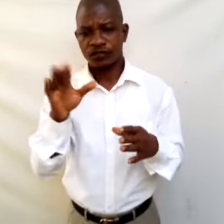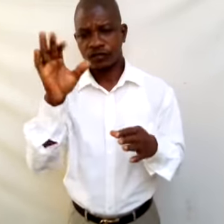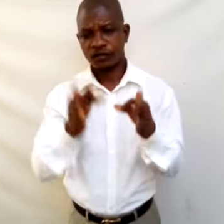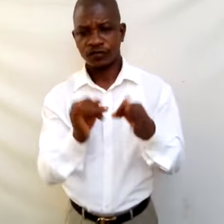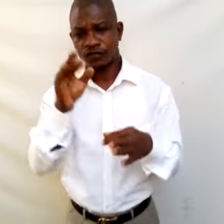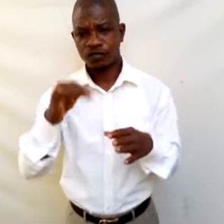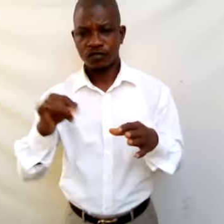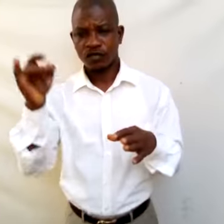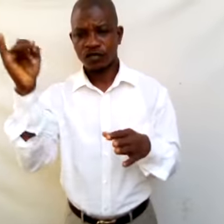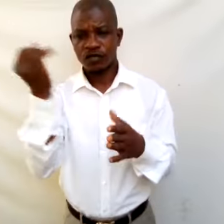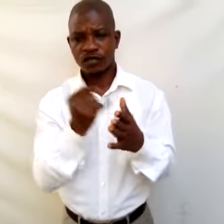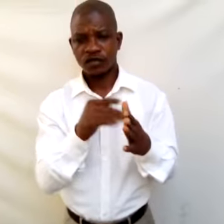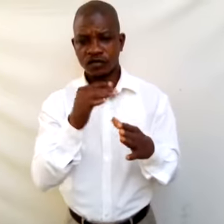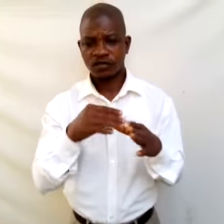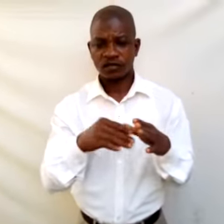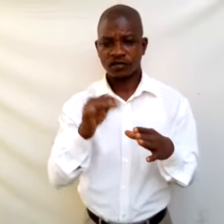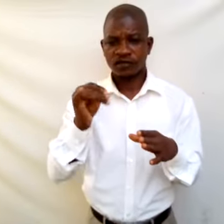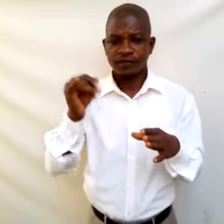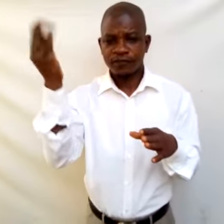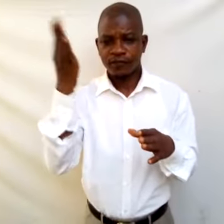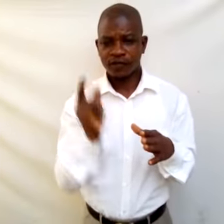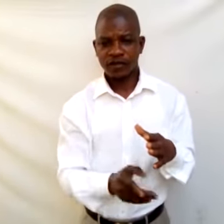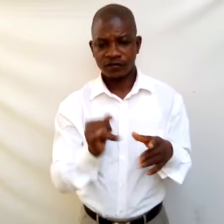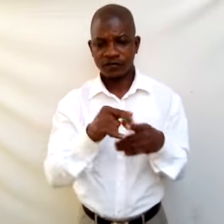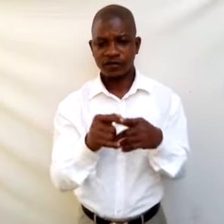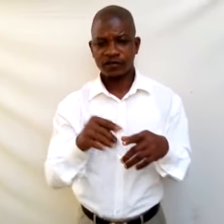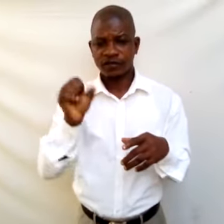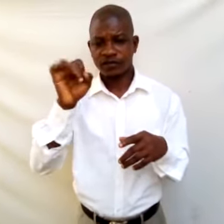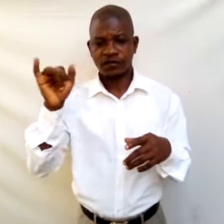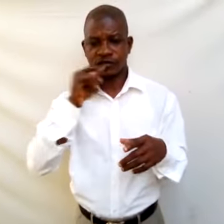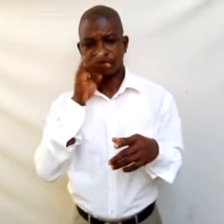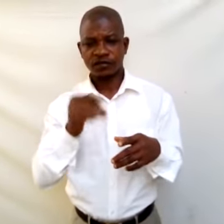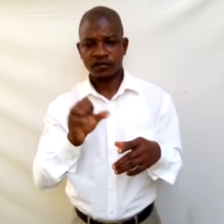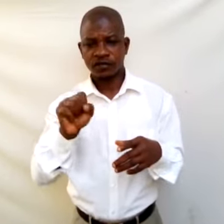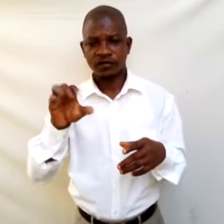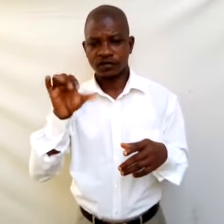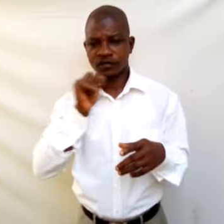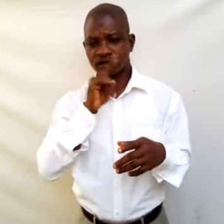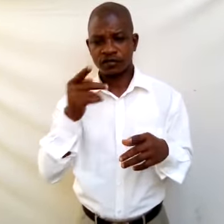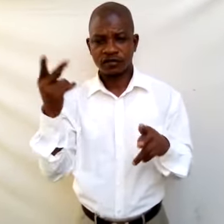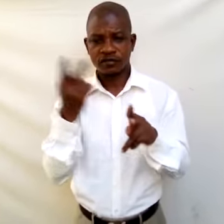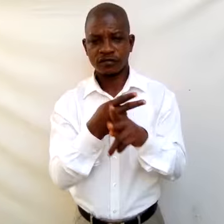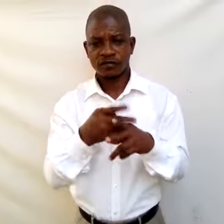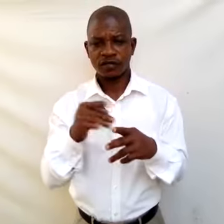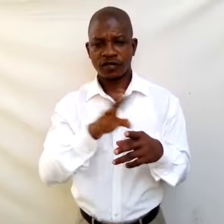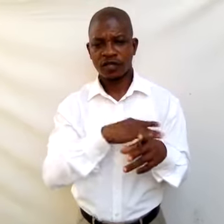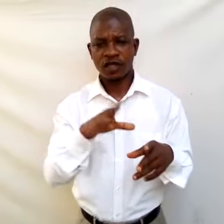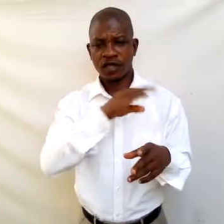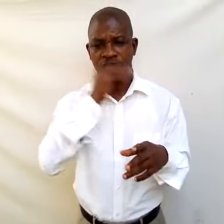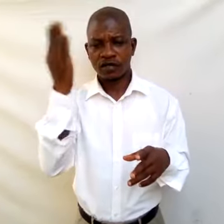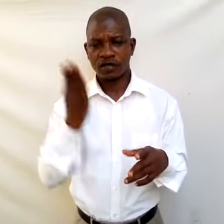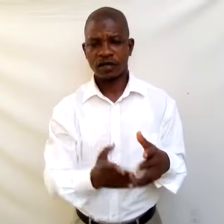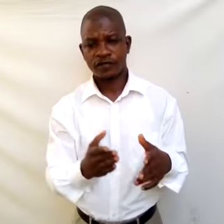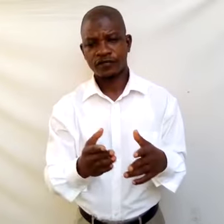is half the size of the specimen, the scale is multiplication sign and half. Sweep